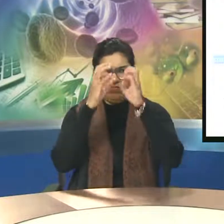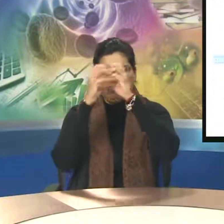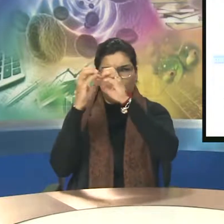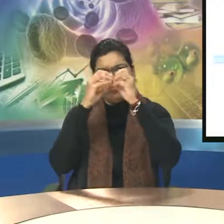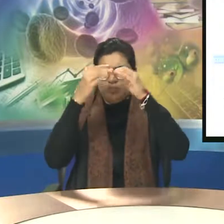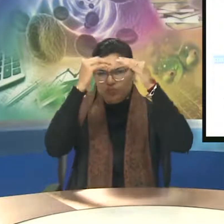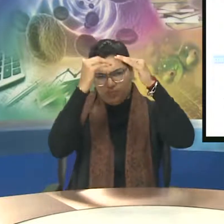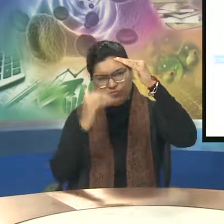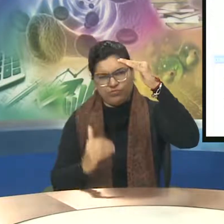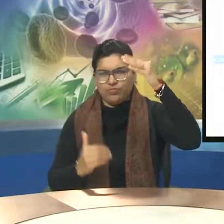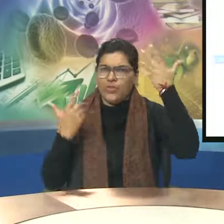You all know